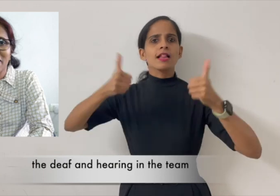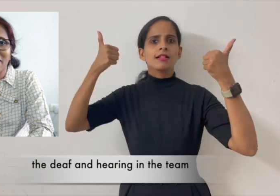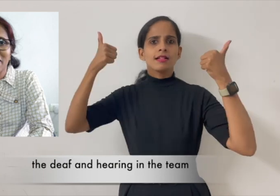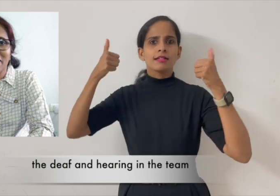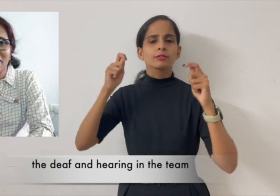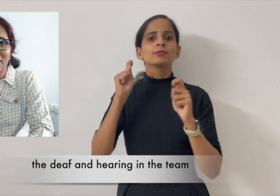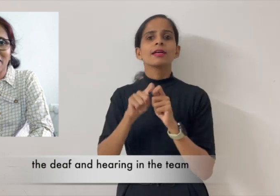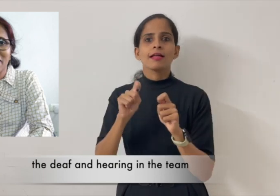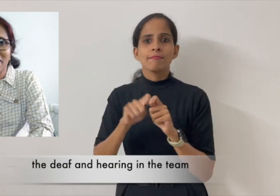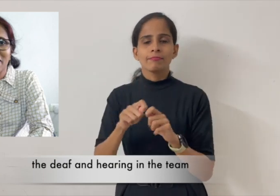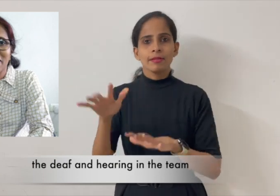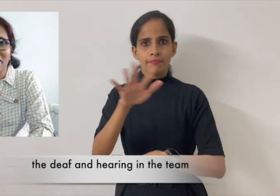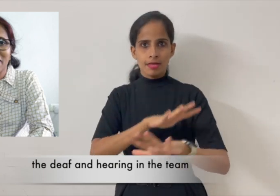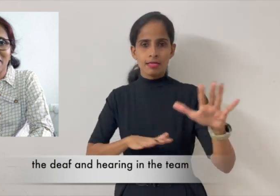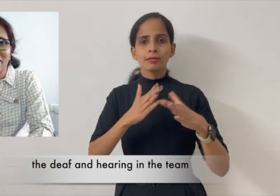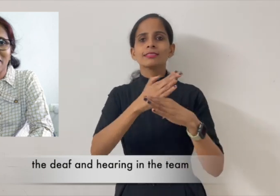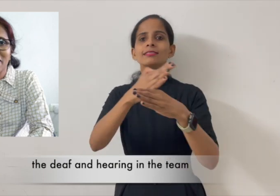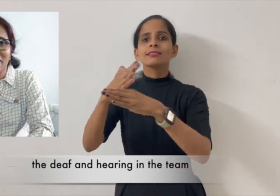the deaf and the hearing in the team.